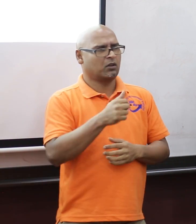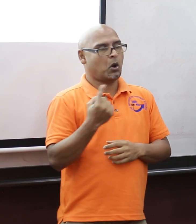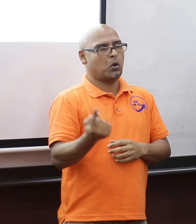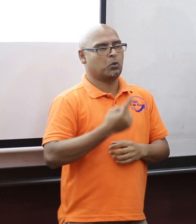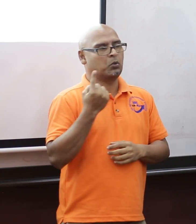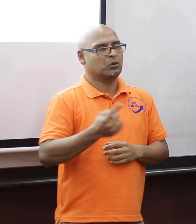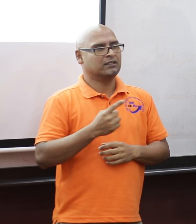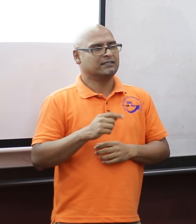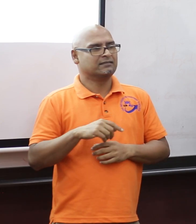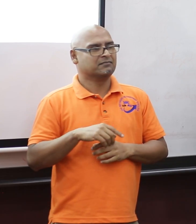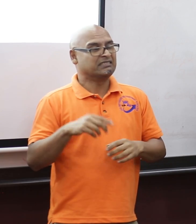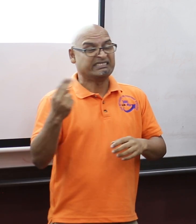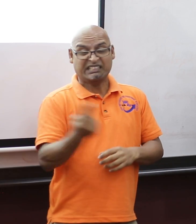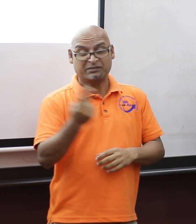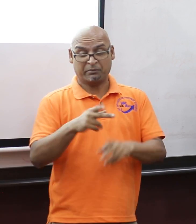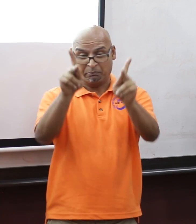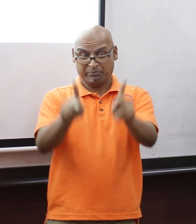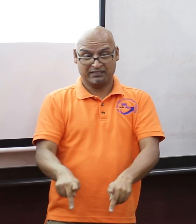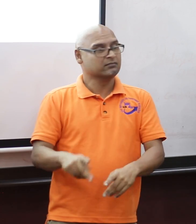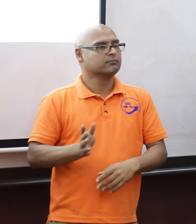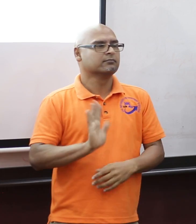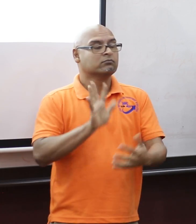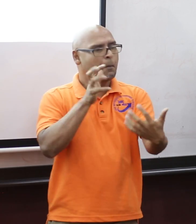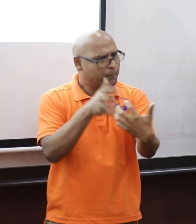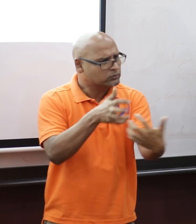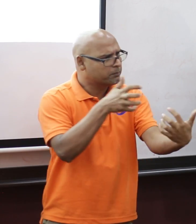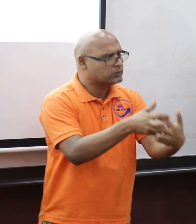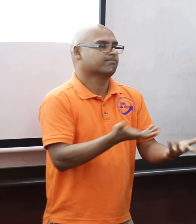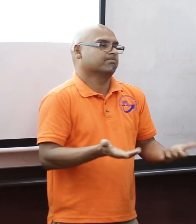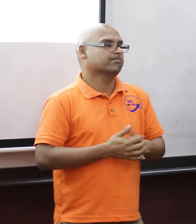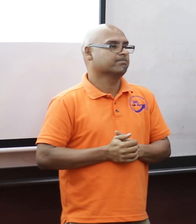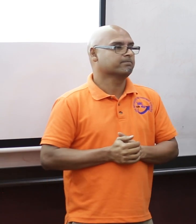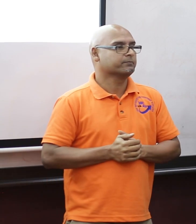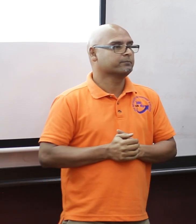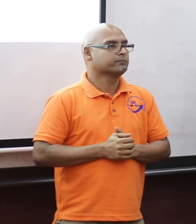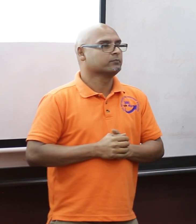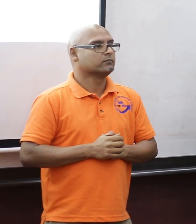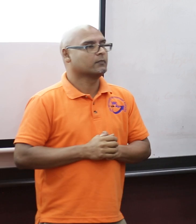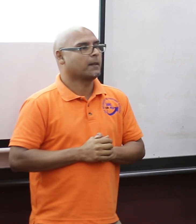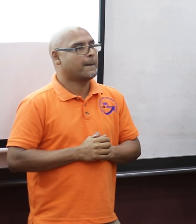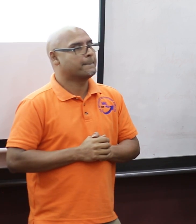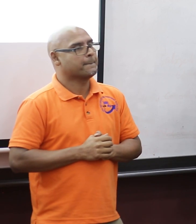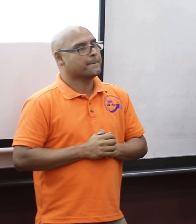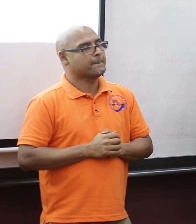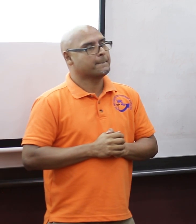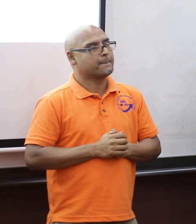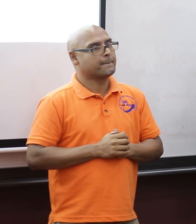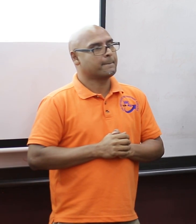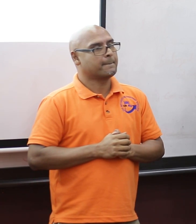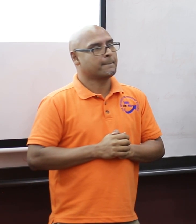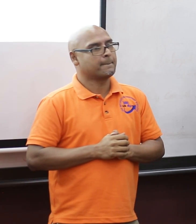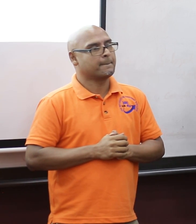with disabilities or against persons without. What we're saying here is that we want the peers, persons with disabilities,